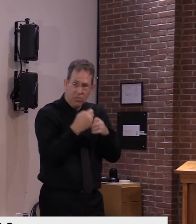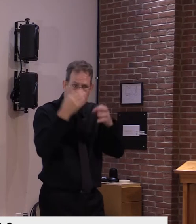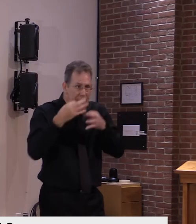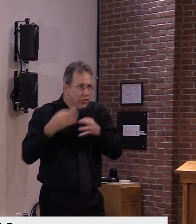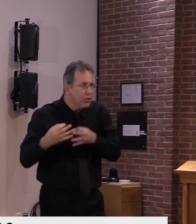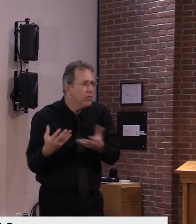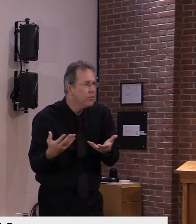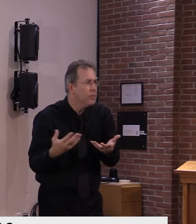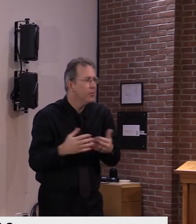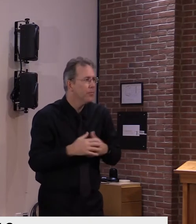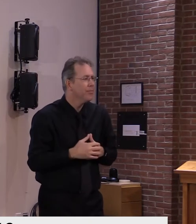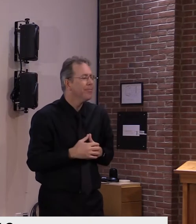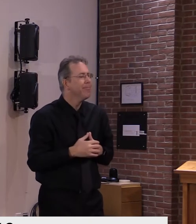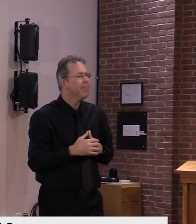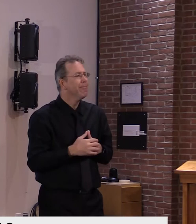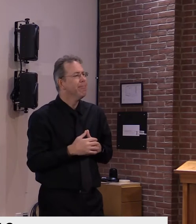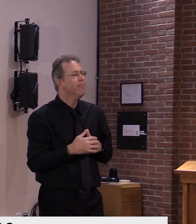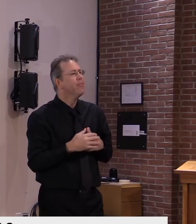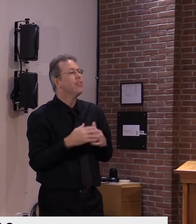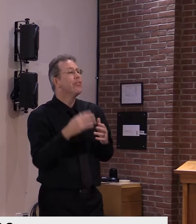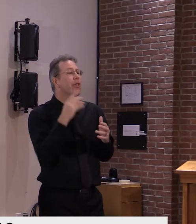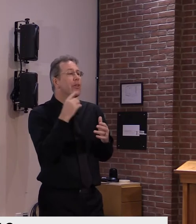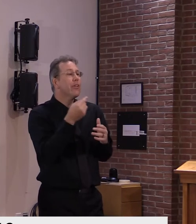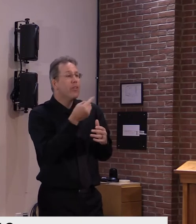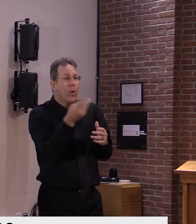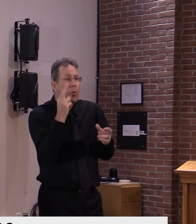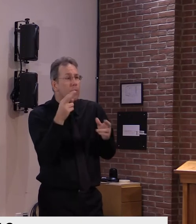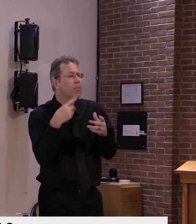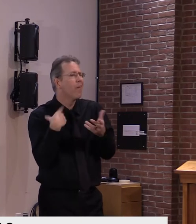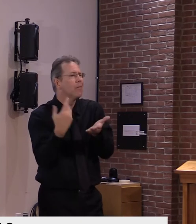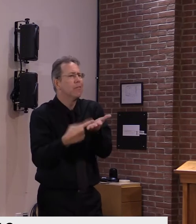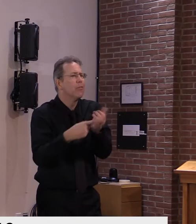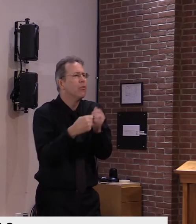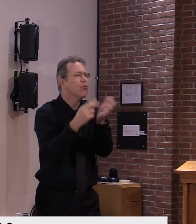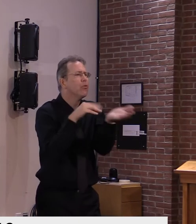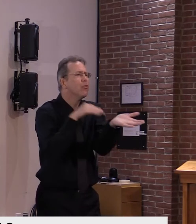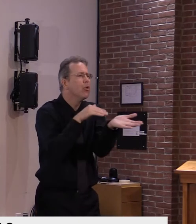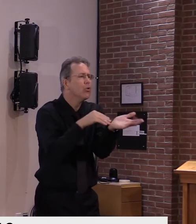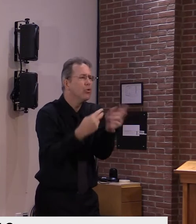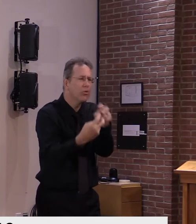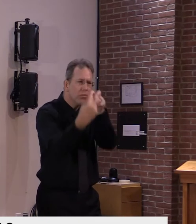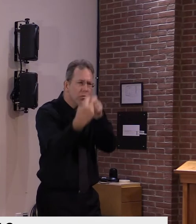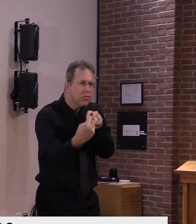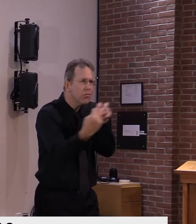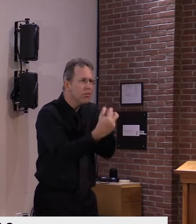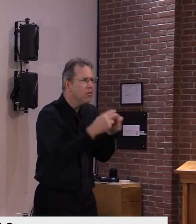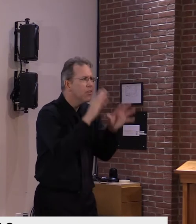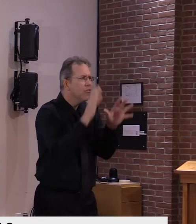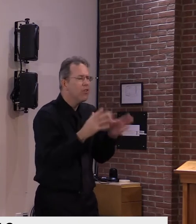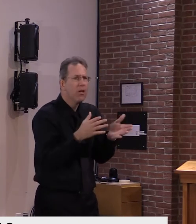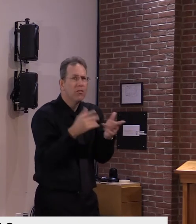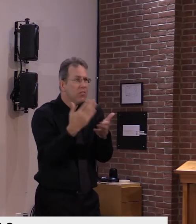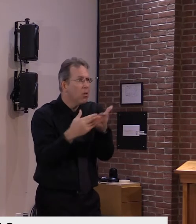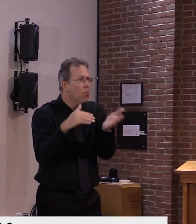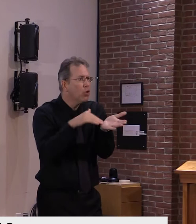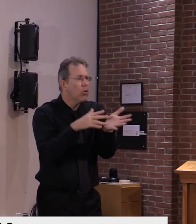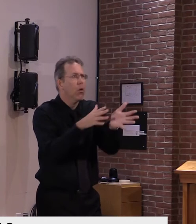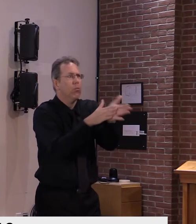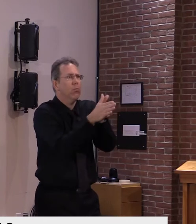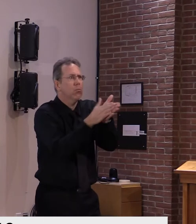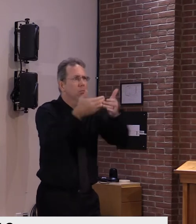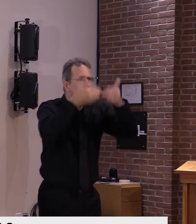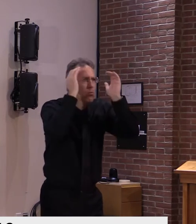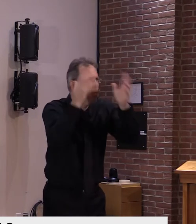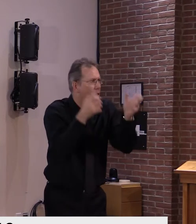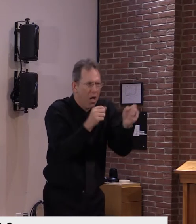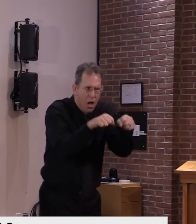healthcare provider, or you're on your own, that's really phenomenal that people already are thinking so much of this that they're